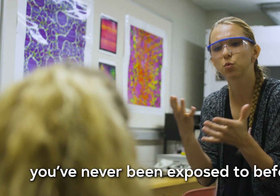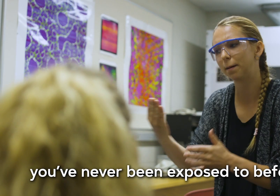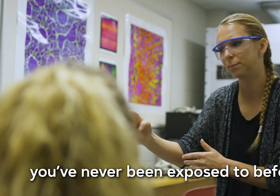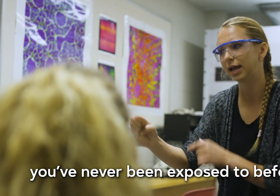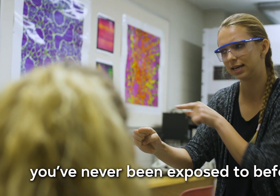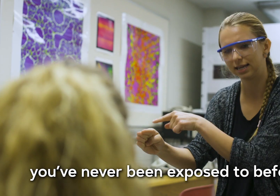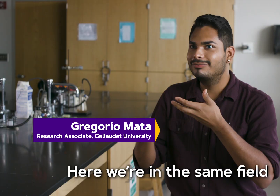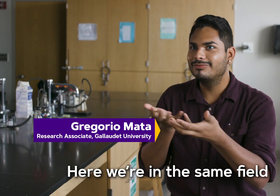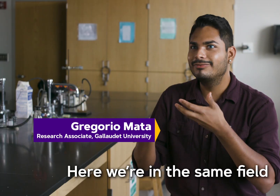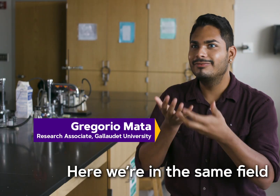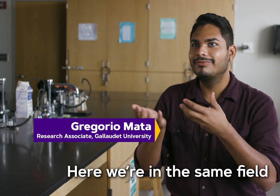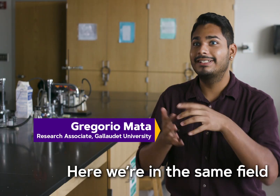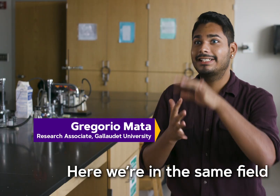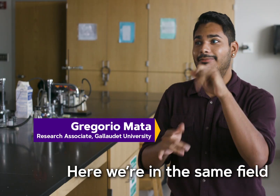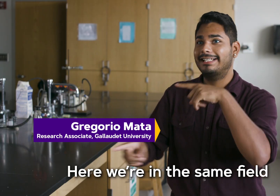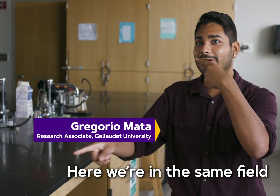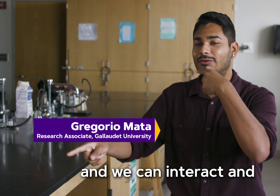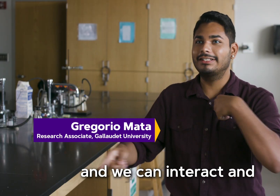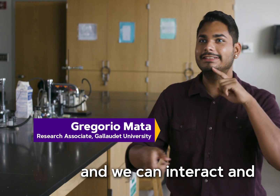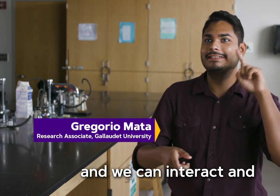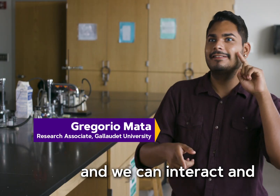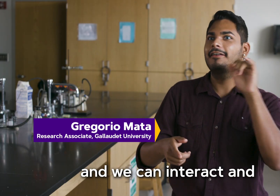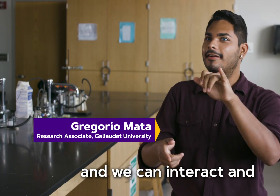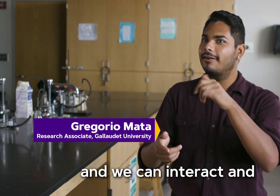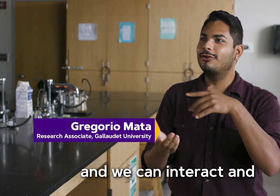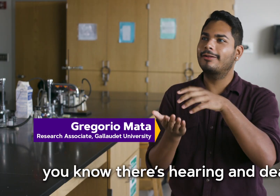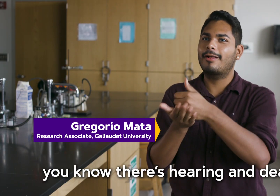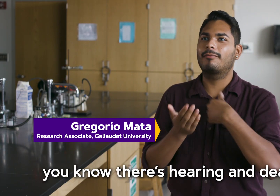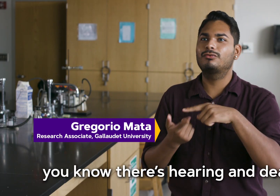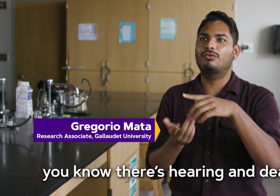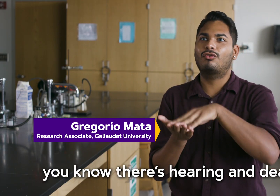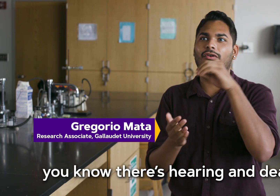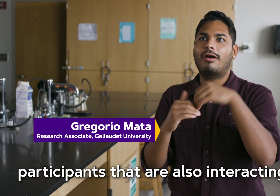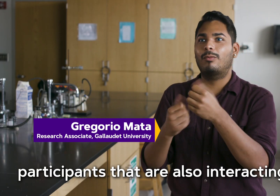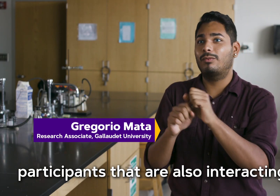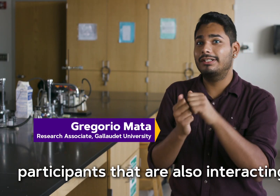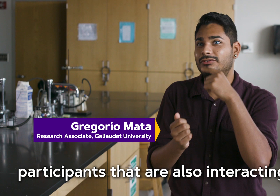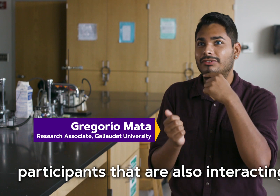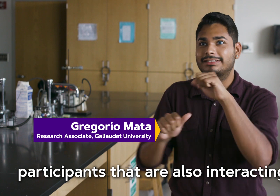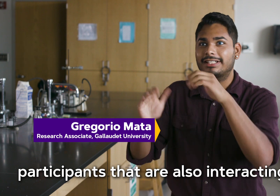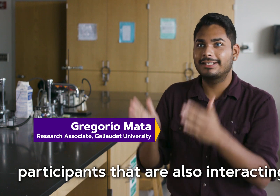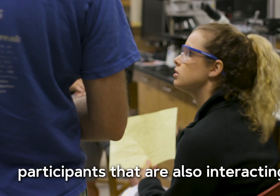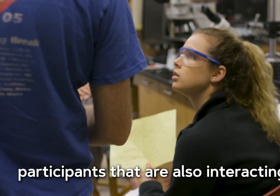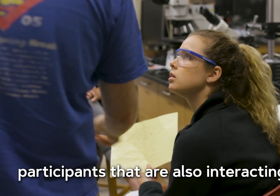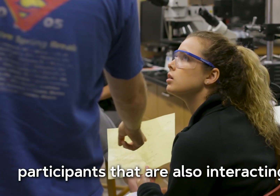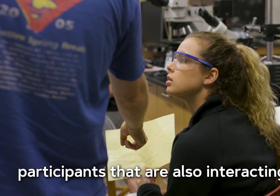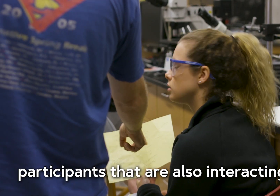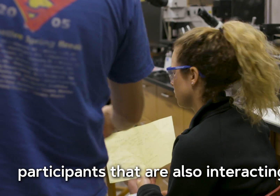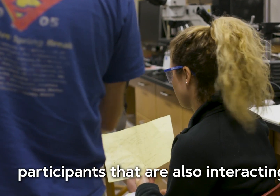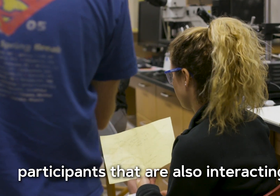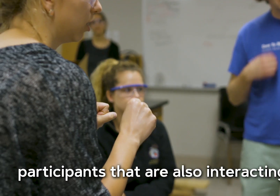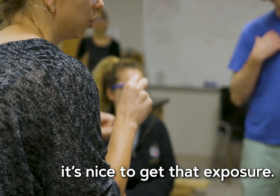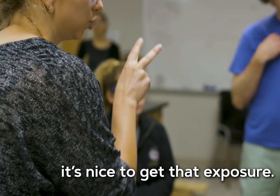been exposed to before. Here, we're in the same field and we can interact, and you know, there's hearing and deaf participants that are also interacting,